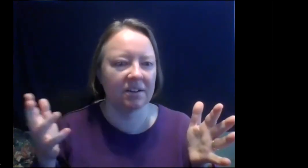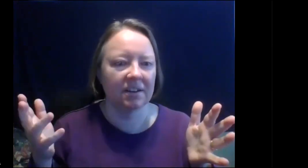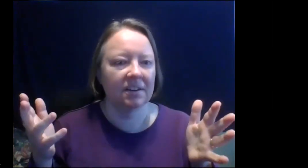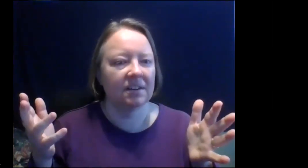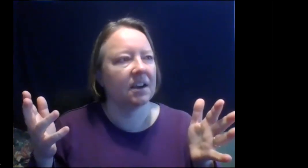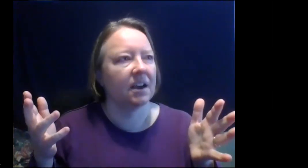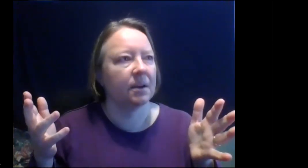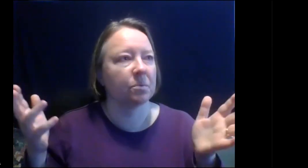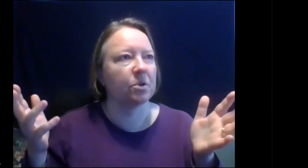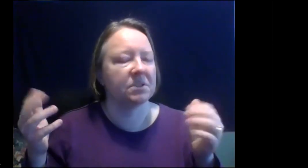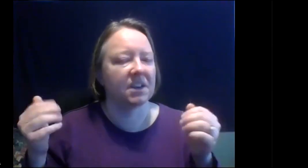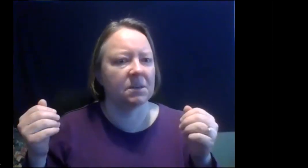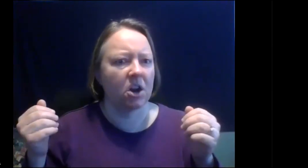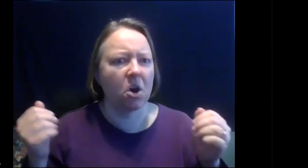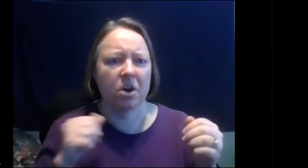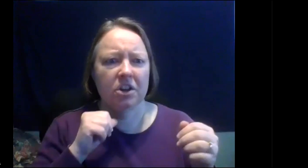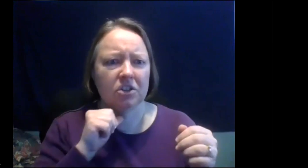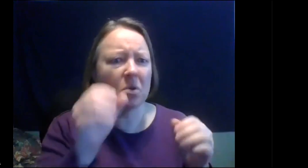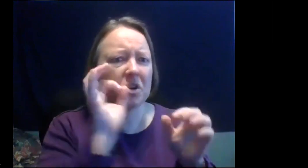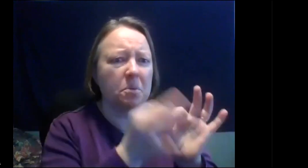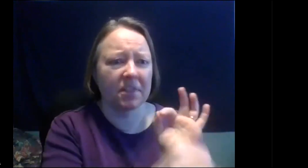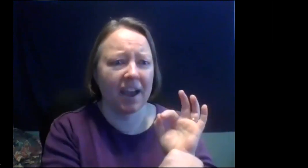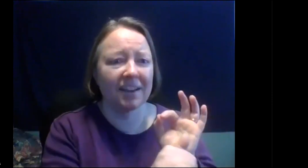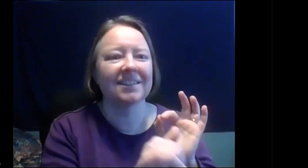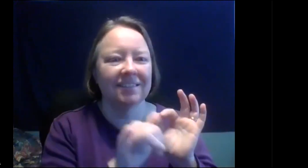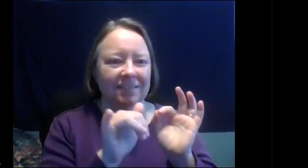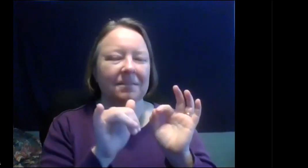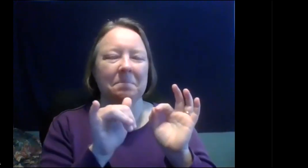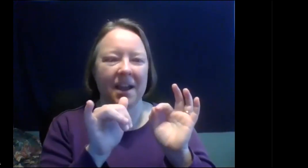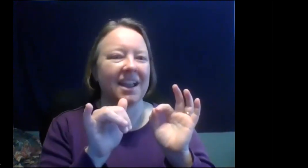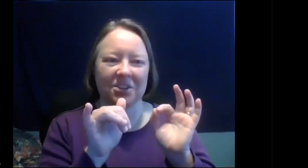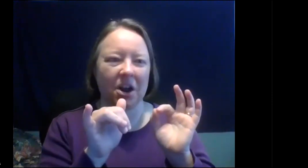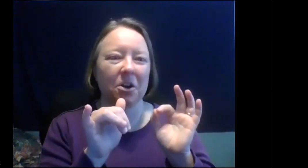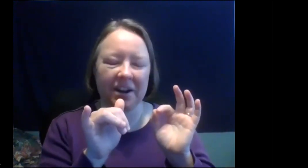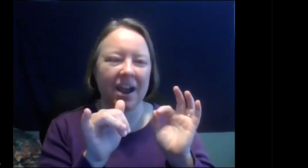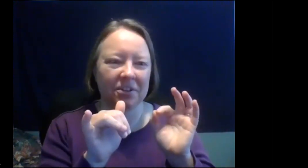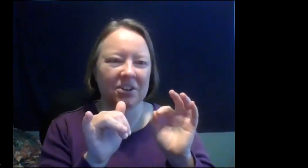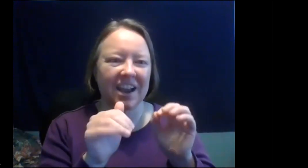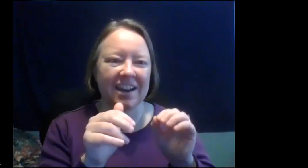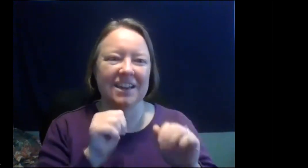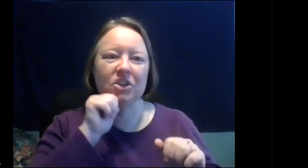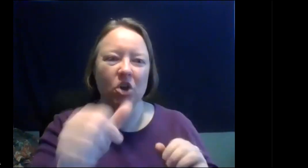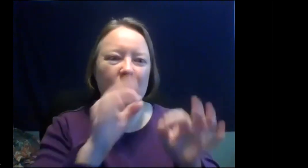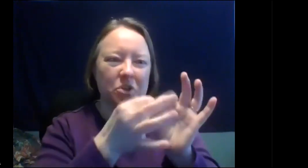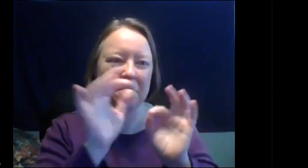someone in the room says to me, "Oh, don't interpret that," my hands are already out there signing, "Don't interpret